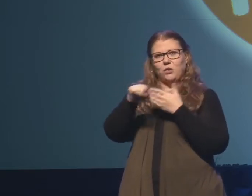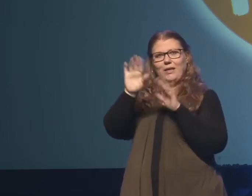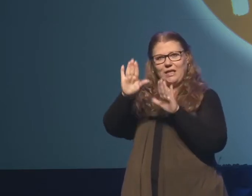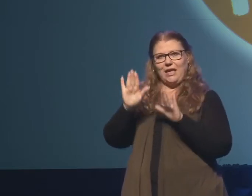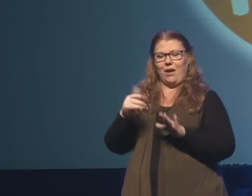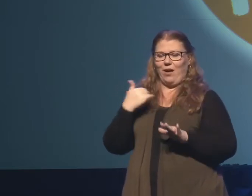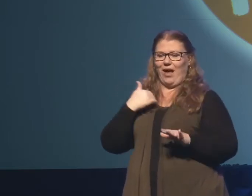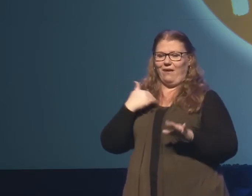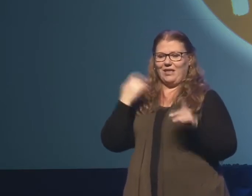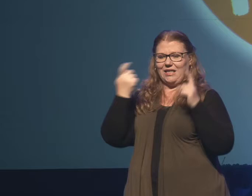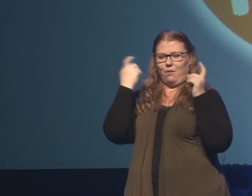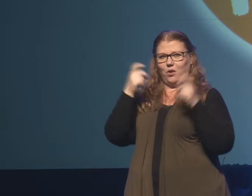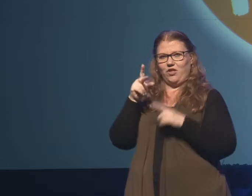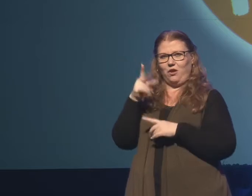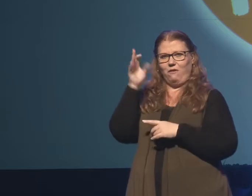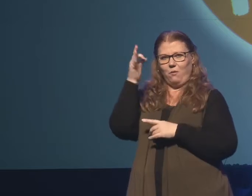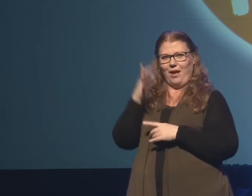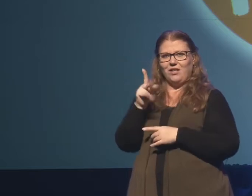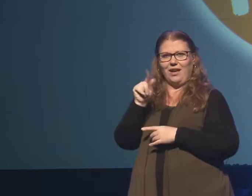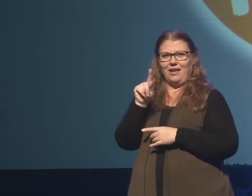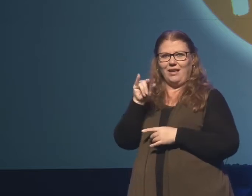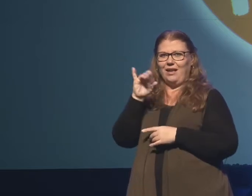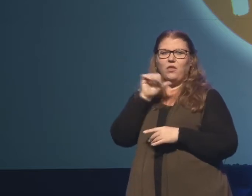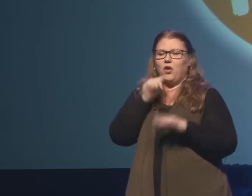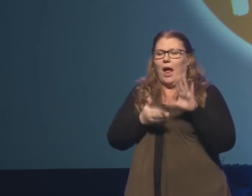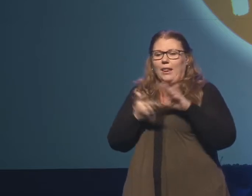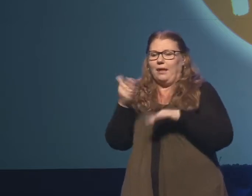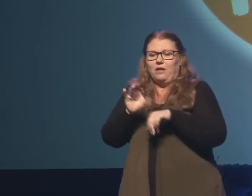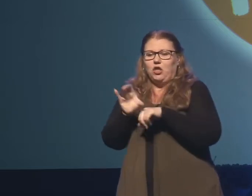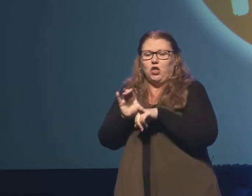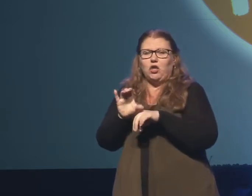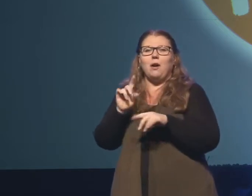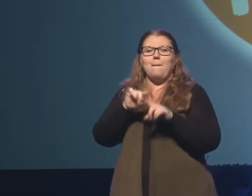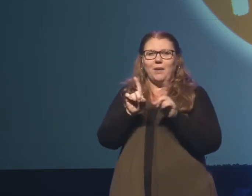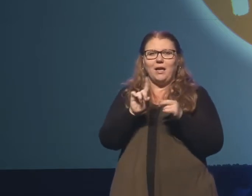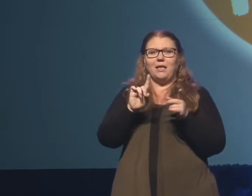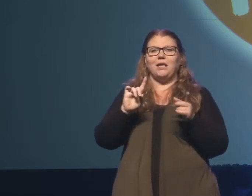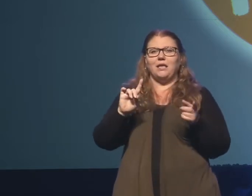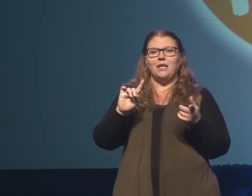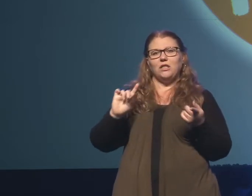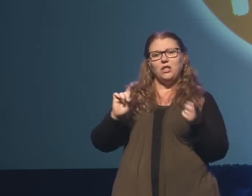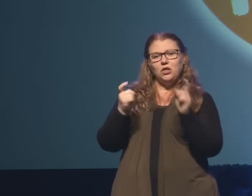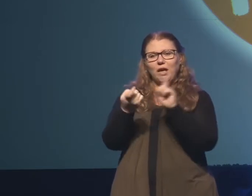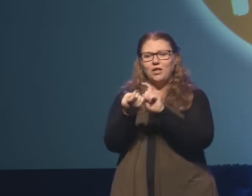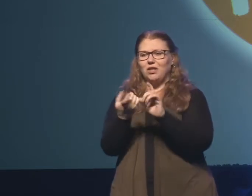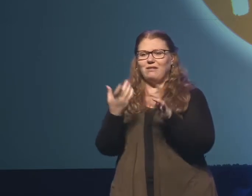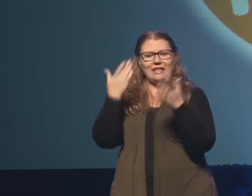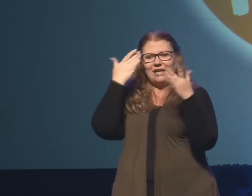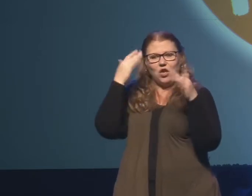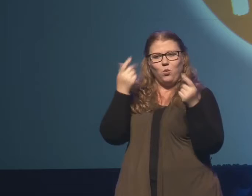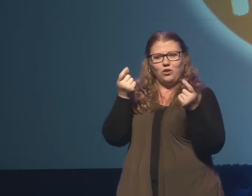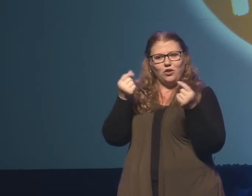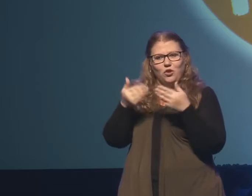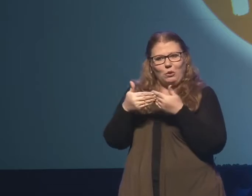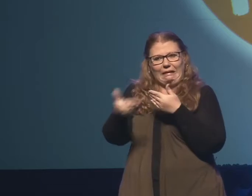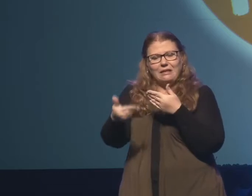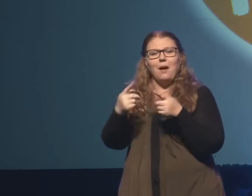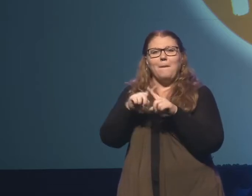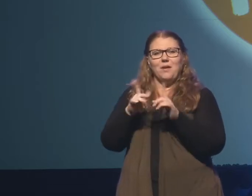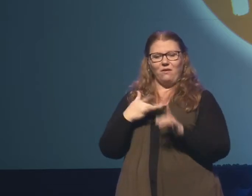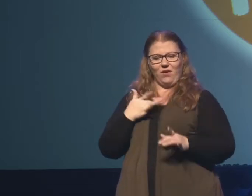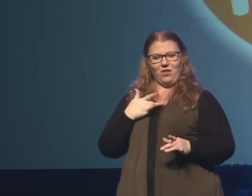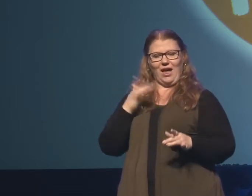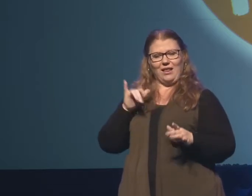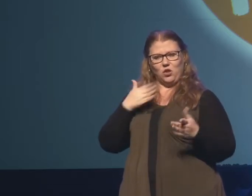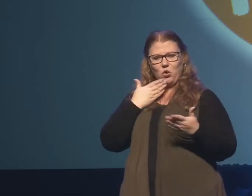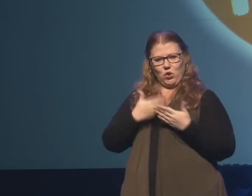a celebration of Katie. And they're not leaving the church. She's just transitioning. She doesn't really know what she's going to do yet, but felt like, you know what,